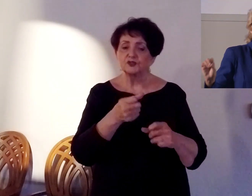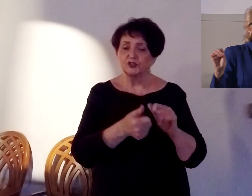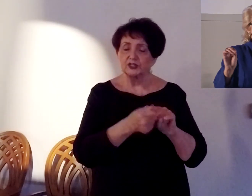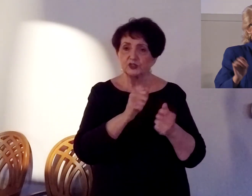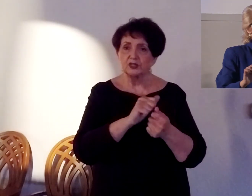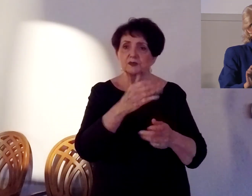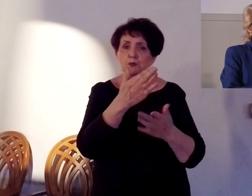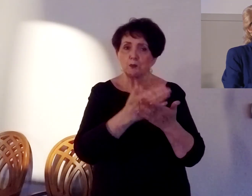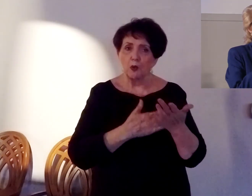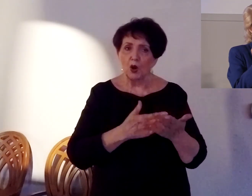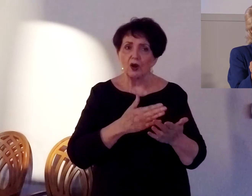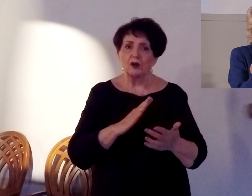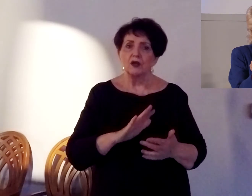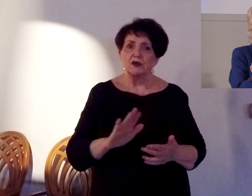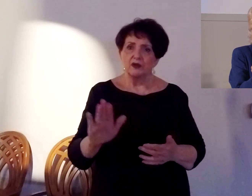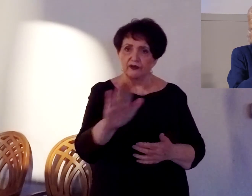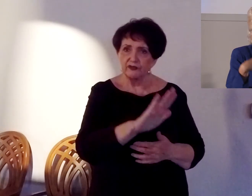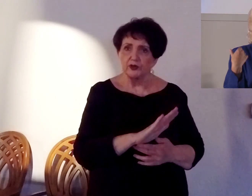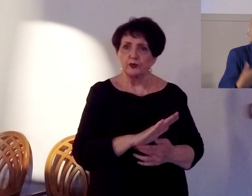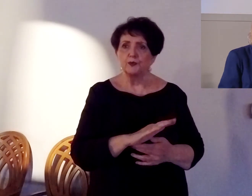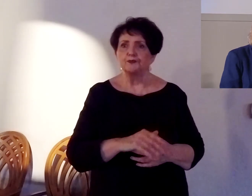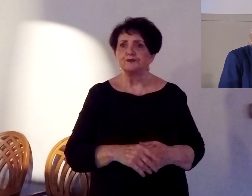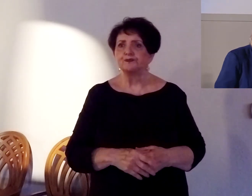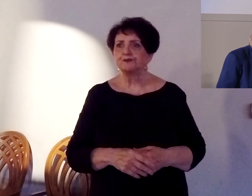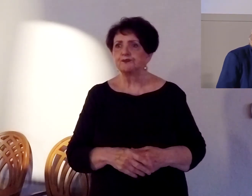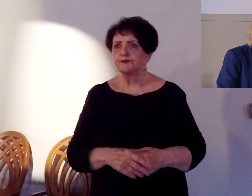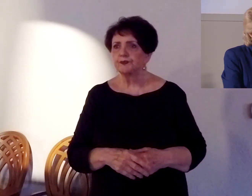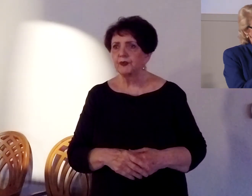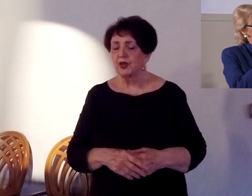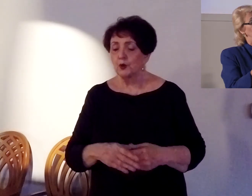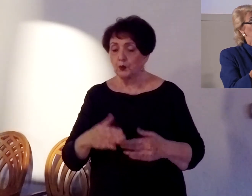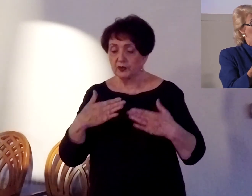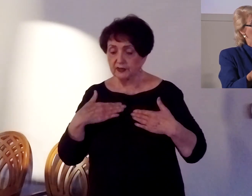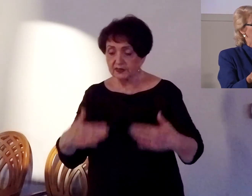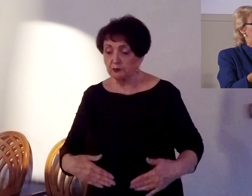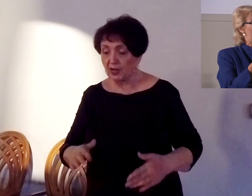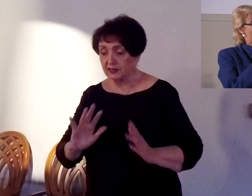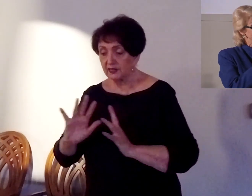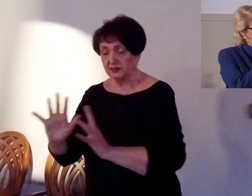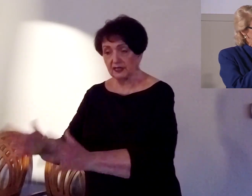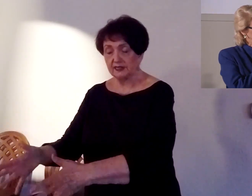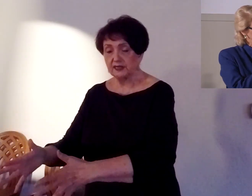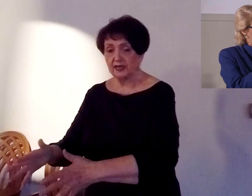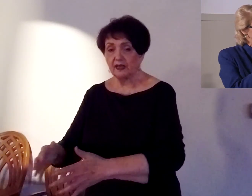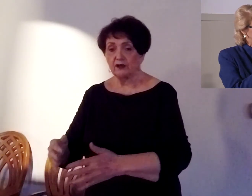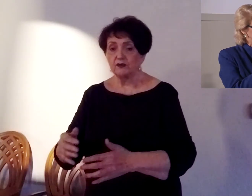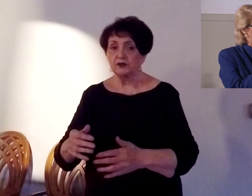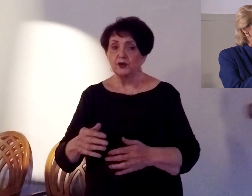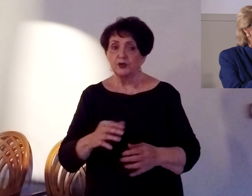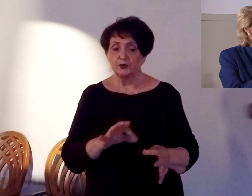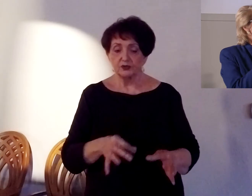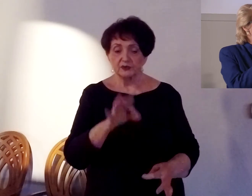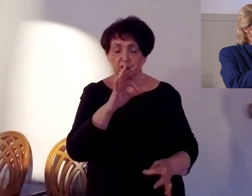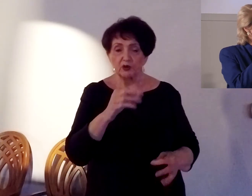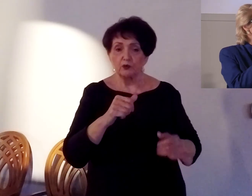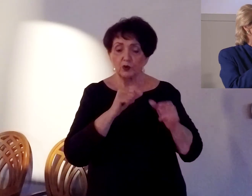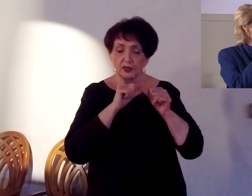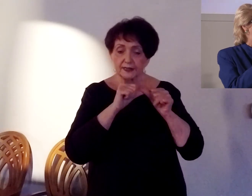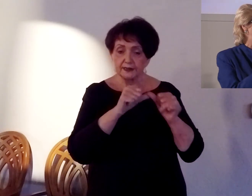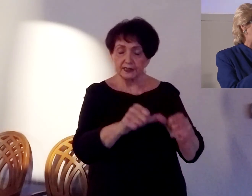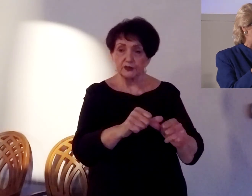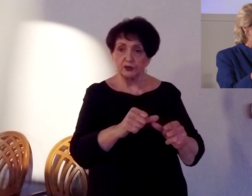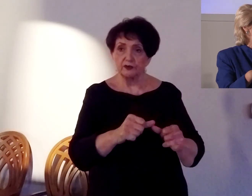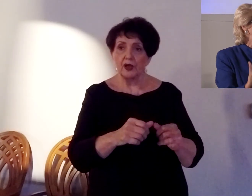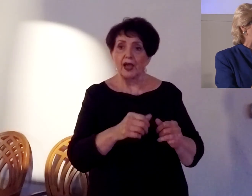you. And so Science of Mind teaches that when this body is laid down, you'll go on as an individualized expression, and you